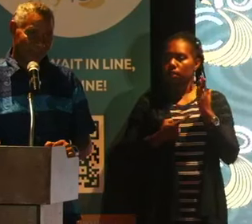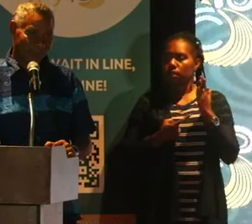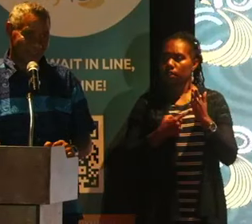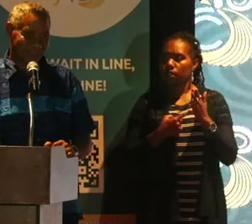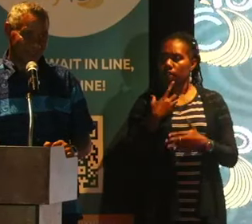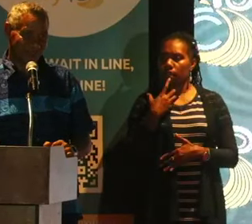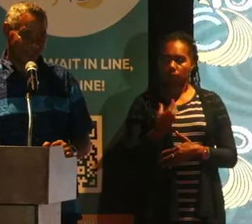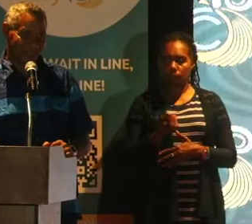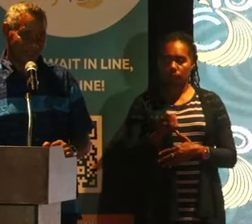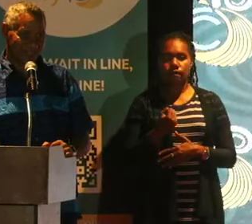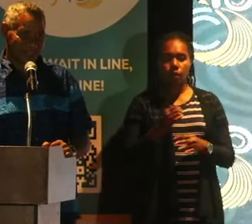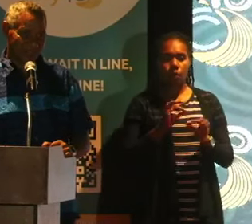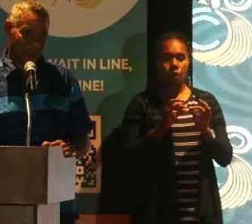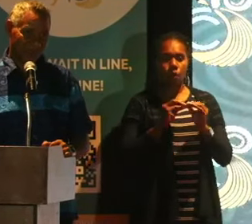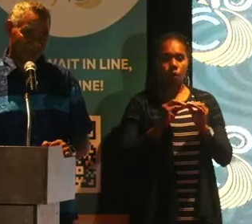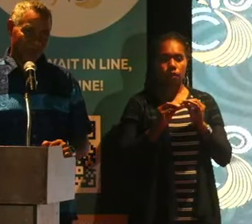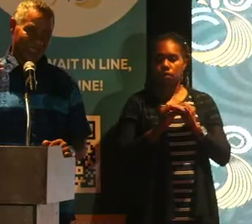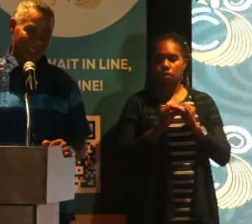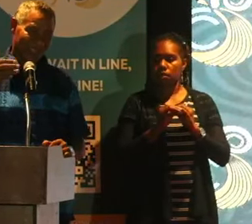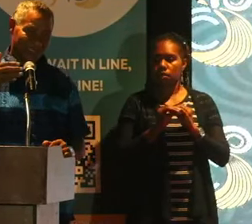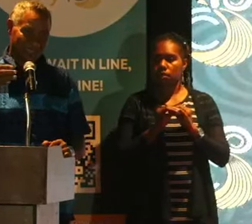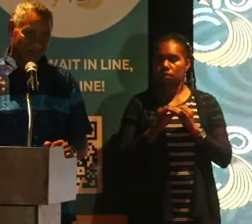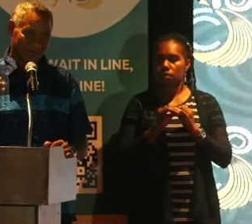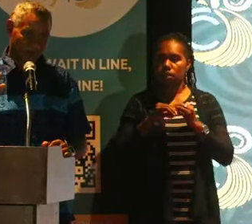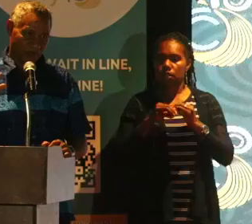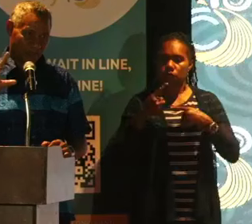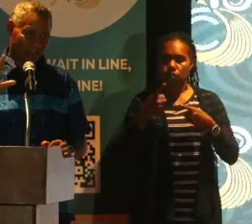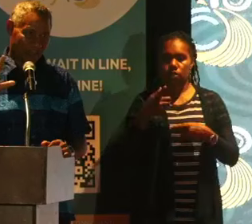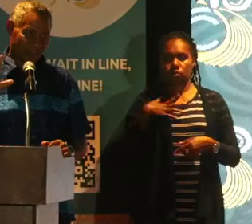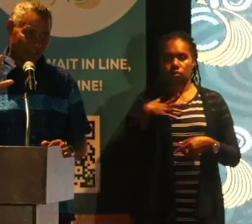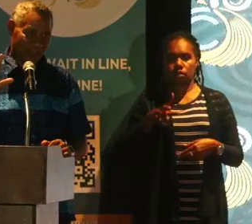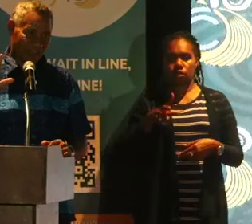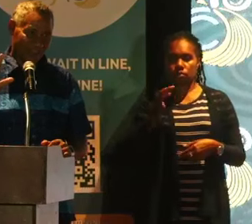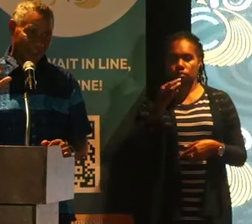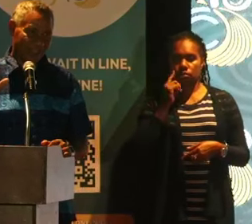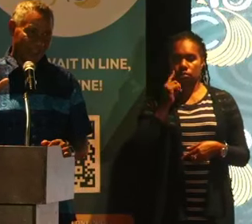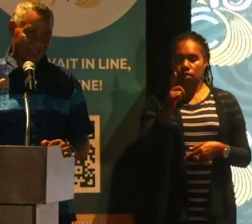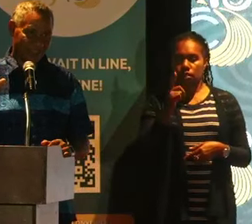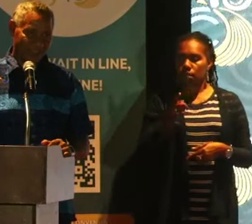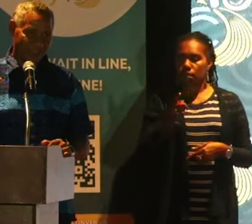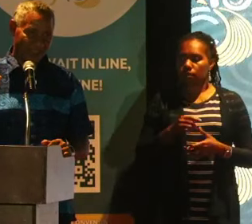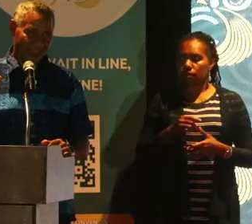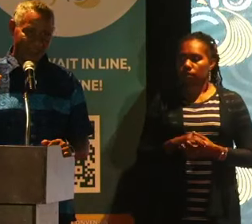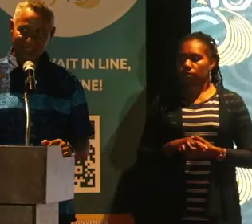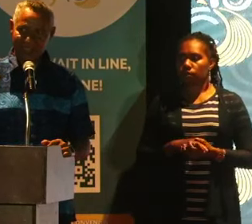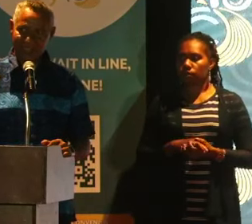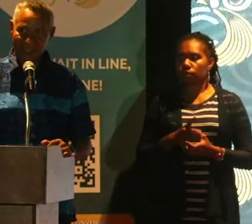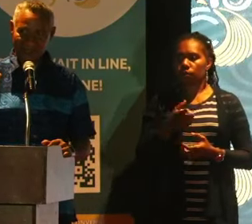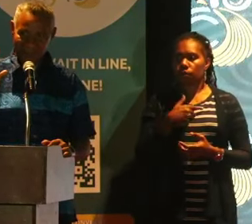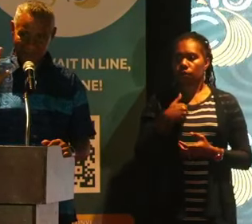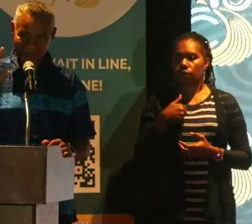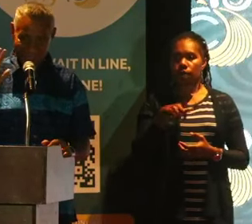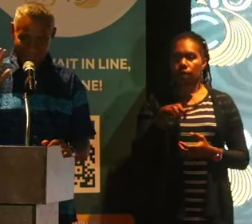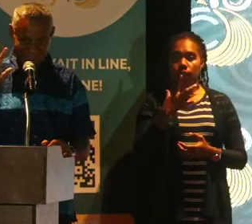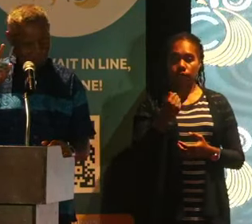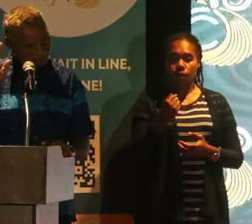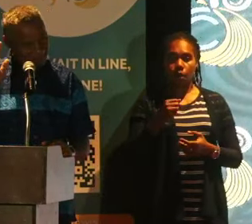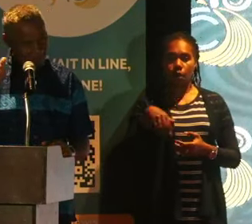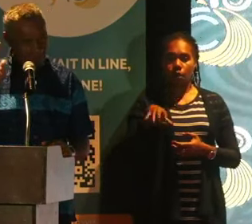offices by staff. So those are the key areas, four regions, NIG. So those